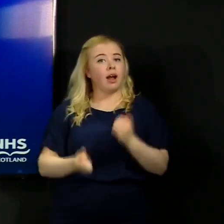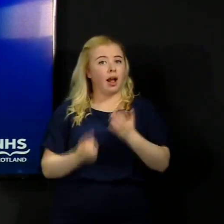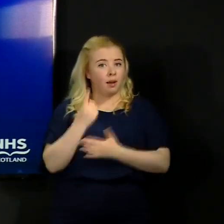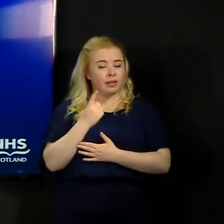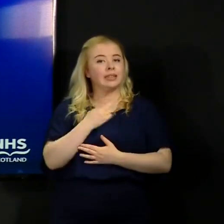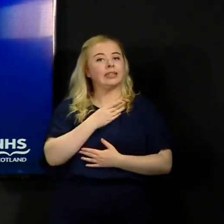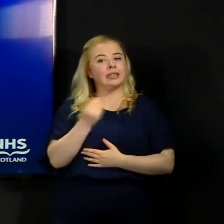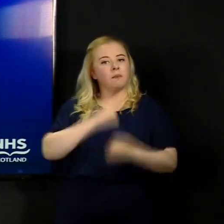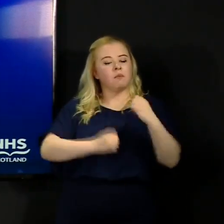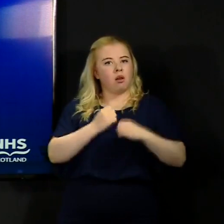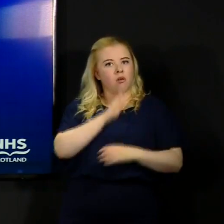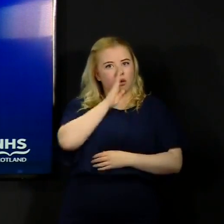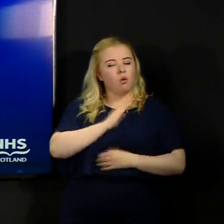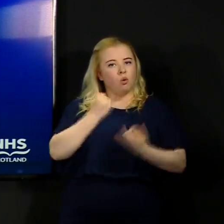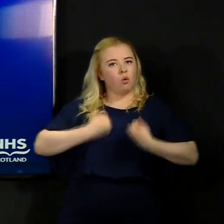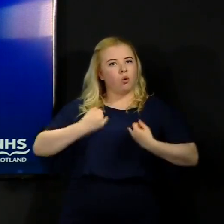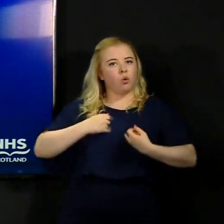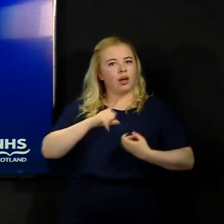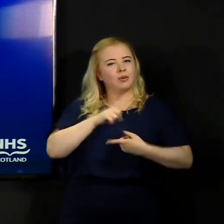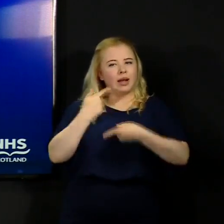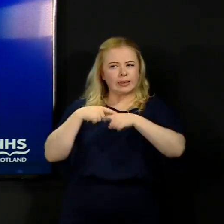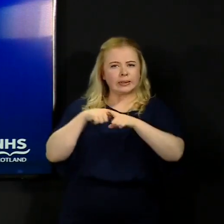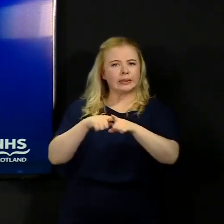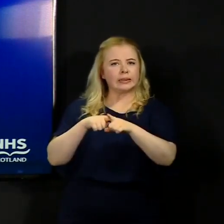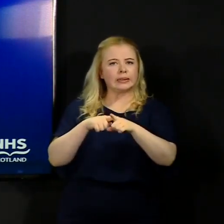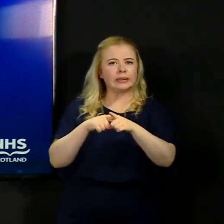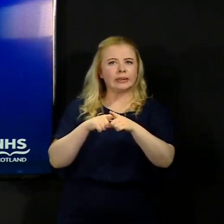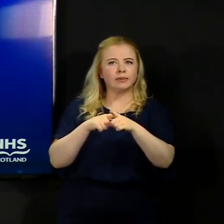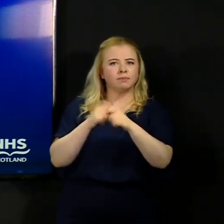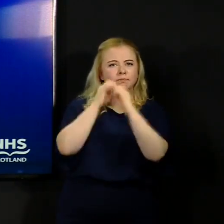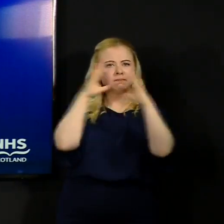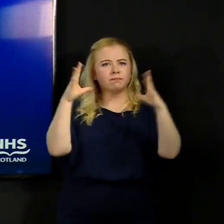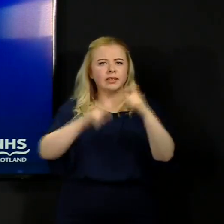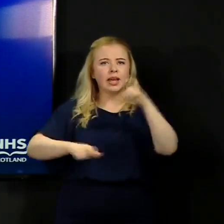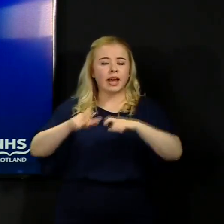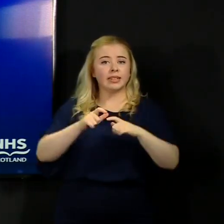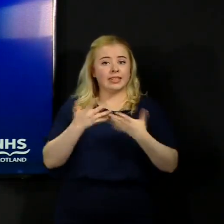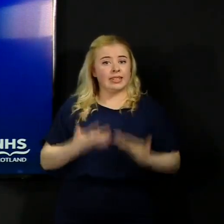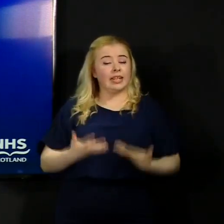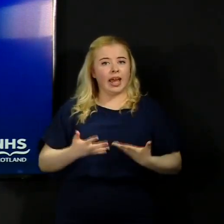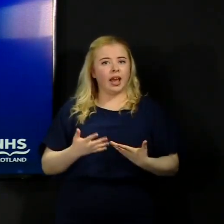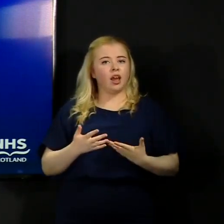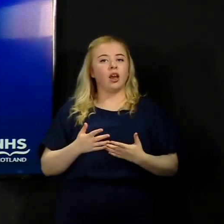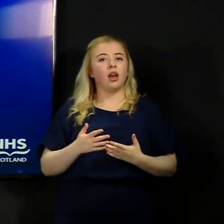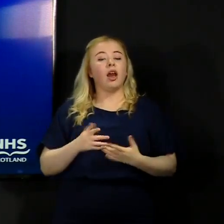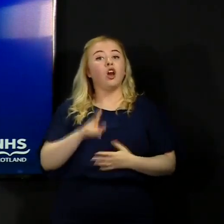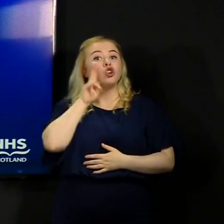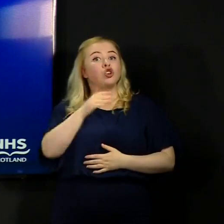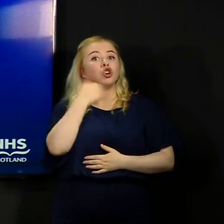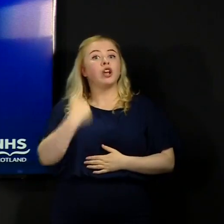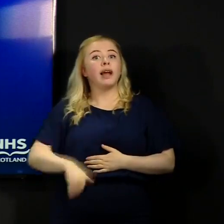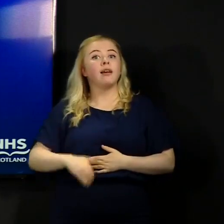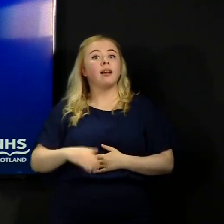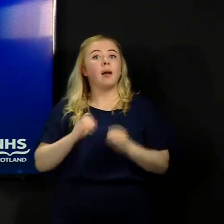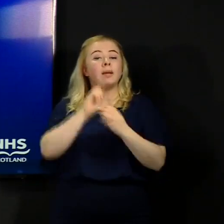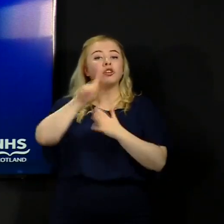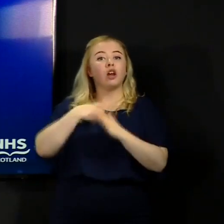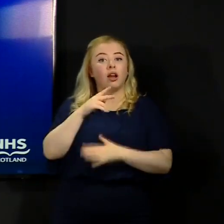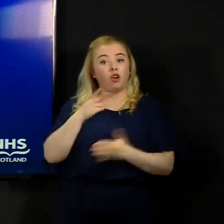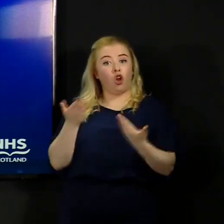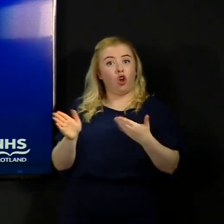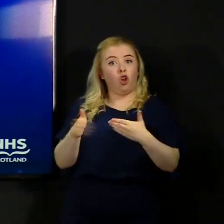So we follow that science very carefully around the world. Even today, I didn't see the detail, but today Beijing closed its schools. It